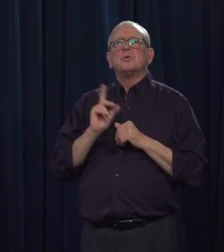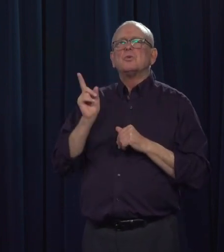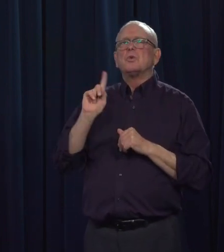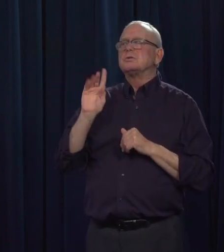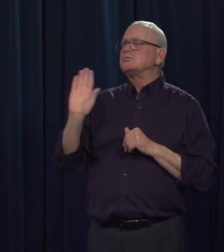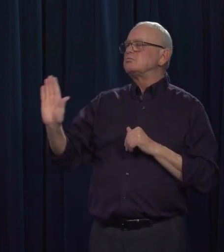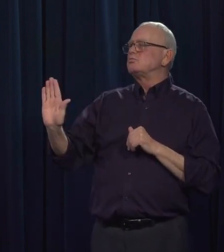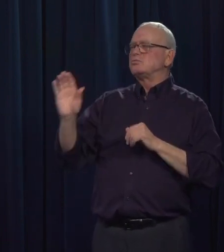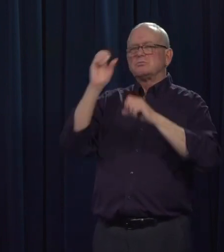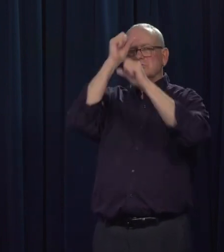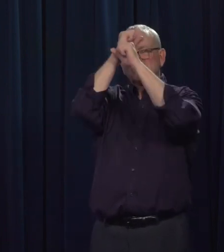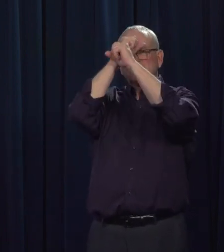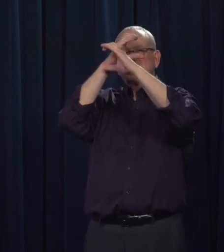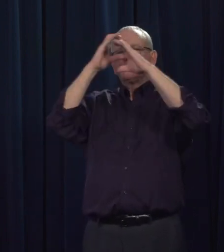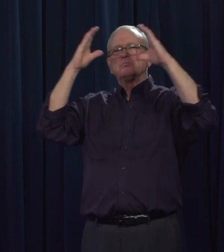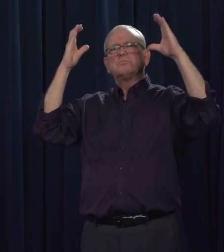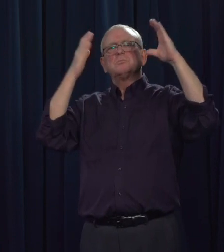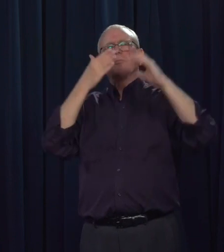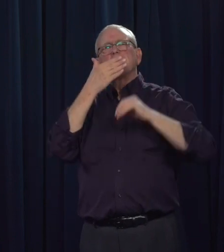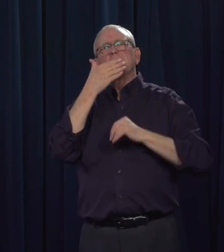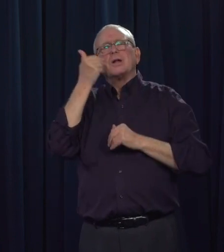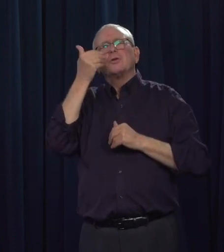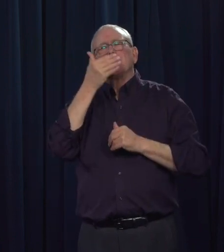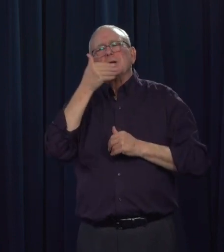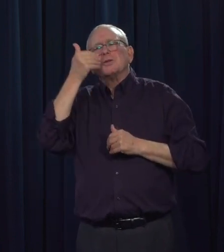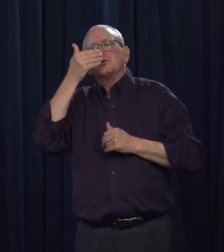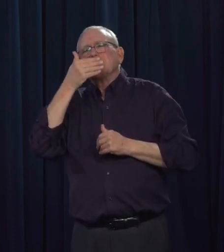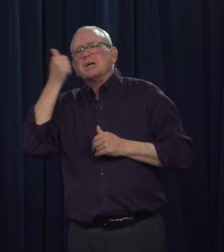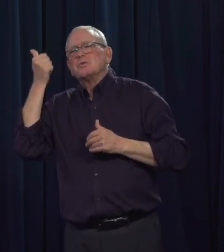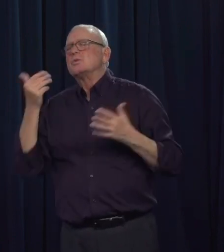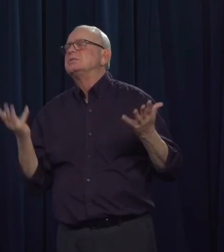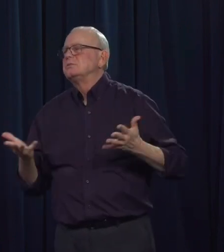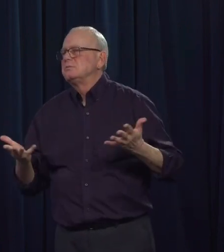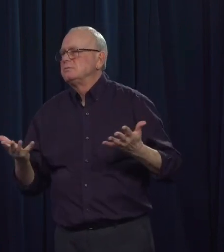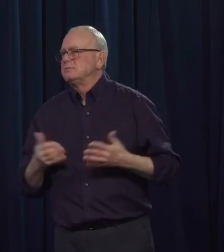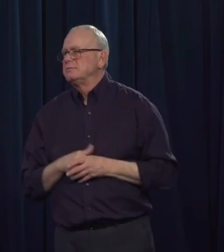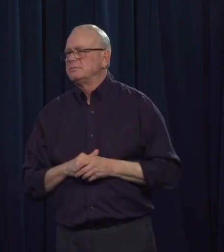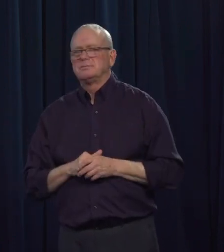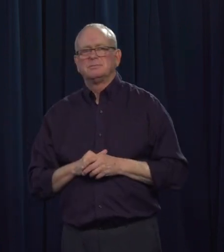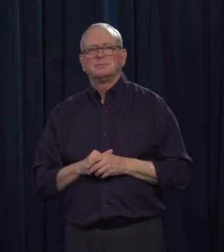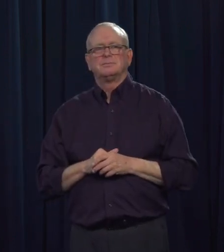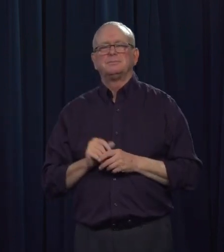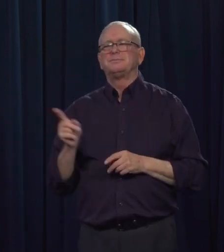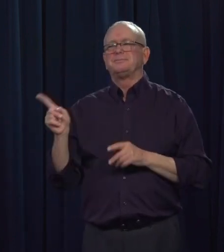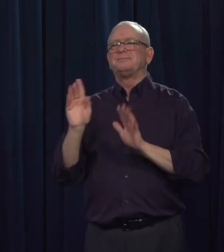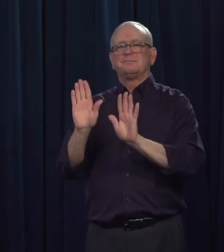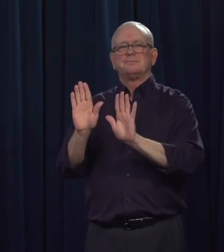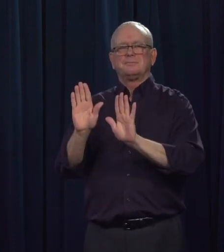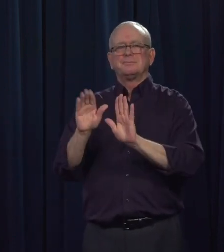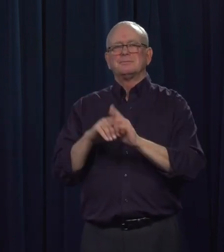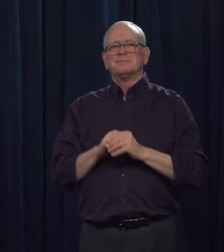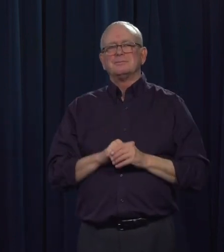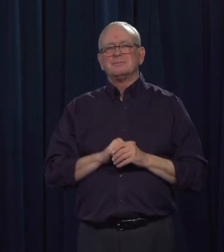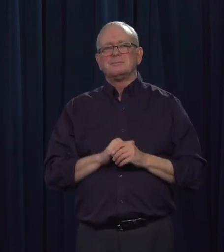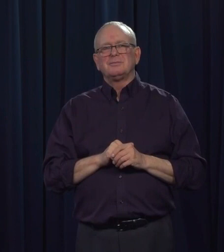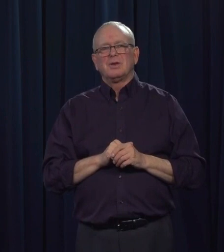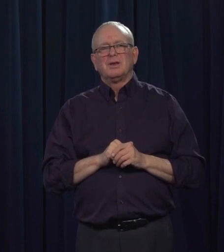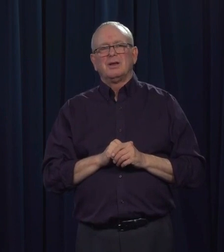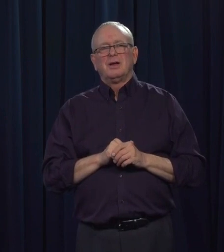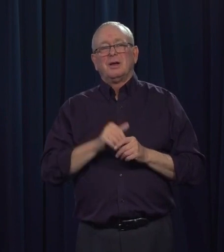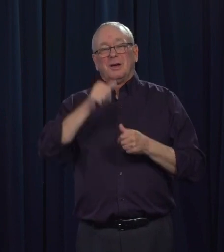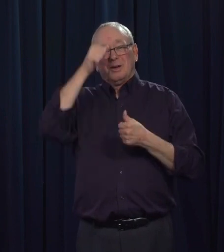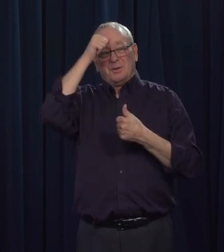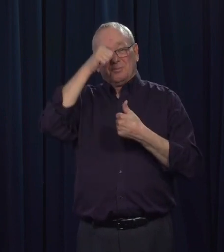so I think that we need to remember that because the incubation period is 14 days, it would take 2 weeks from whenever